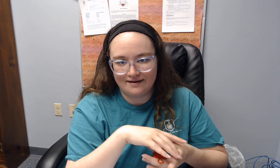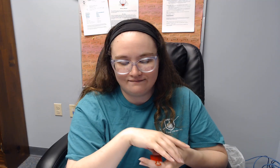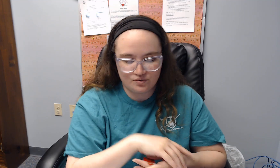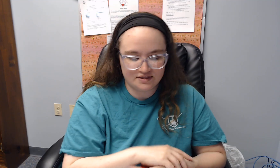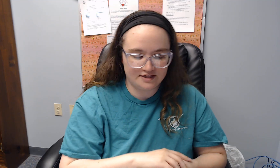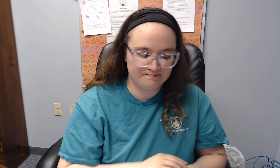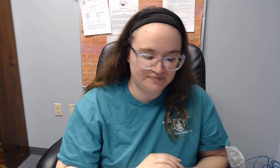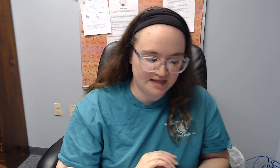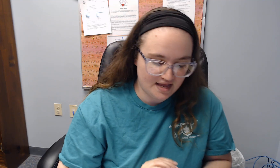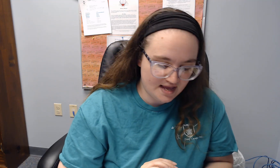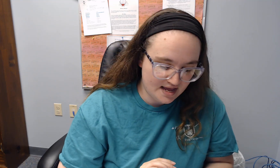forth.